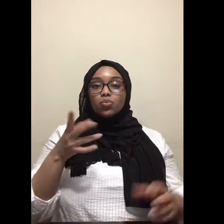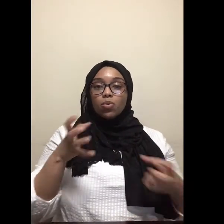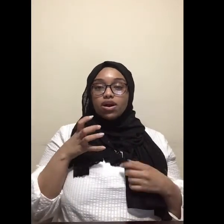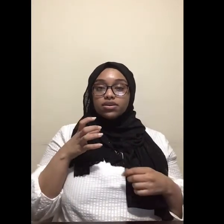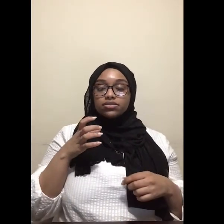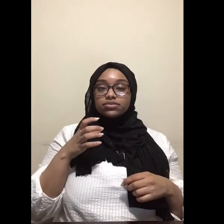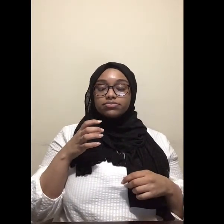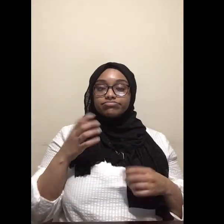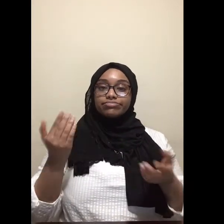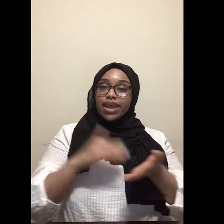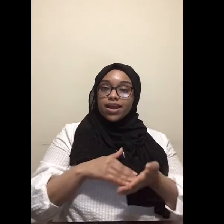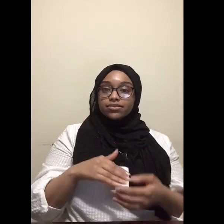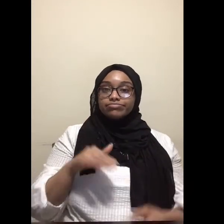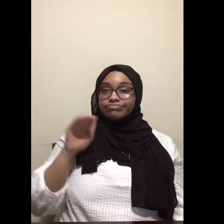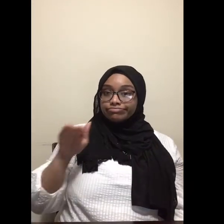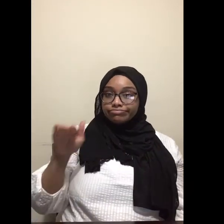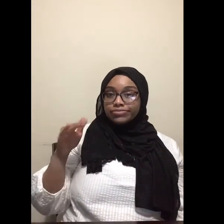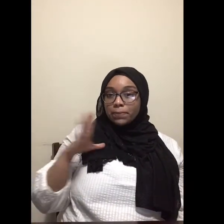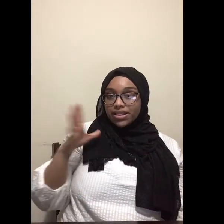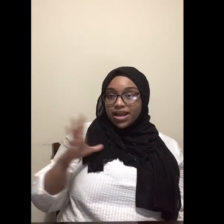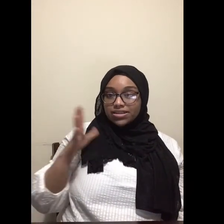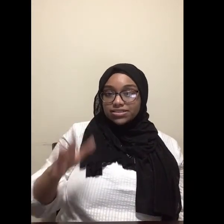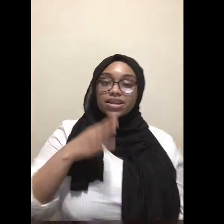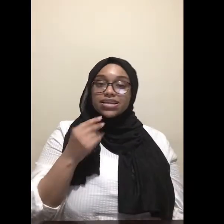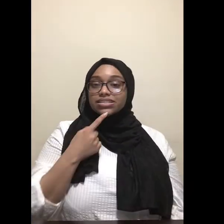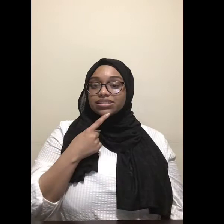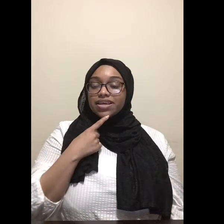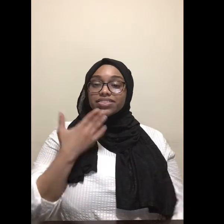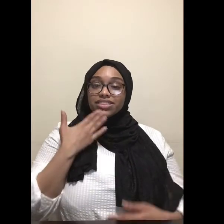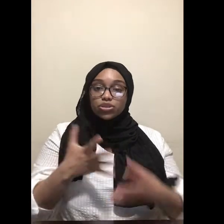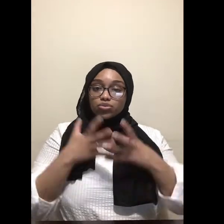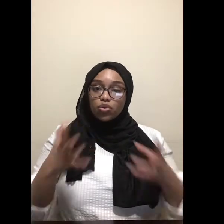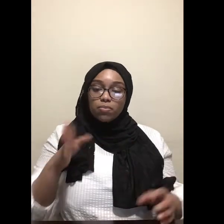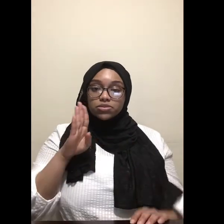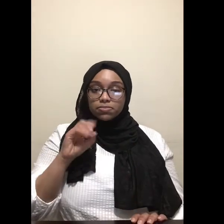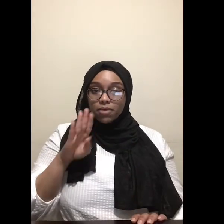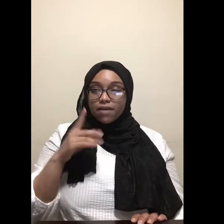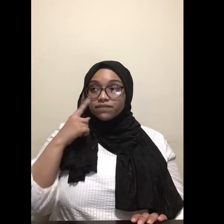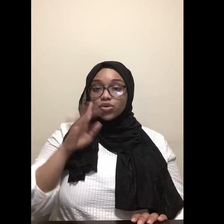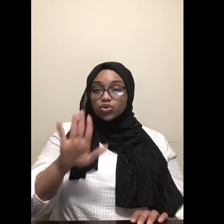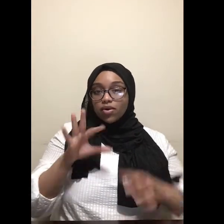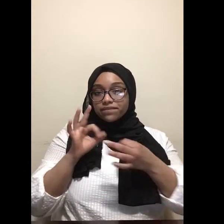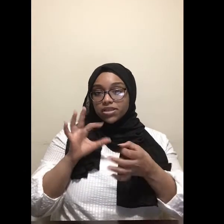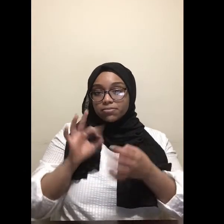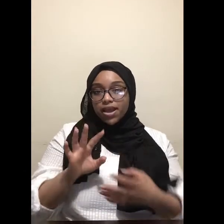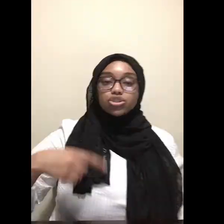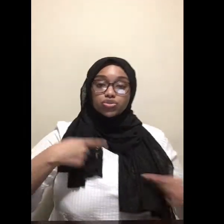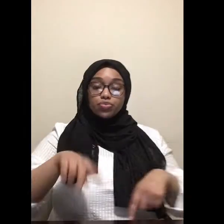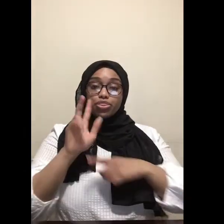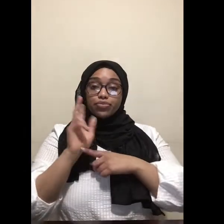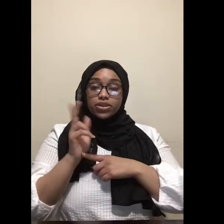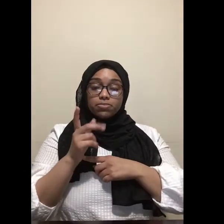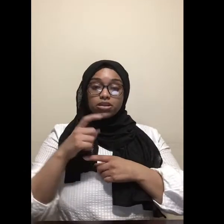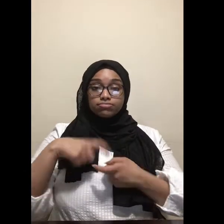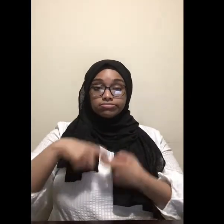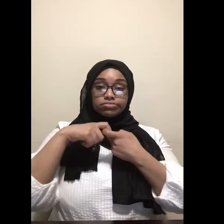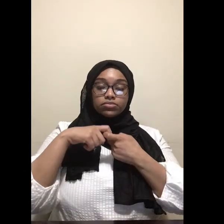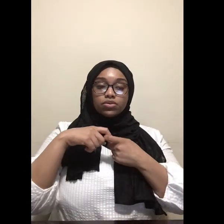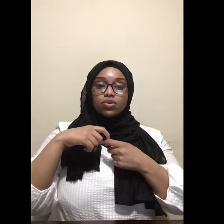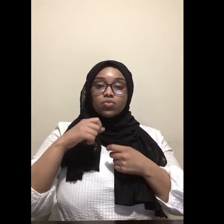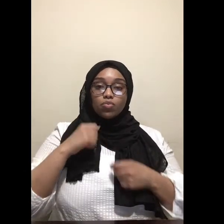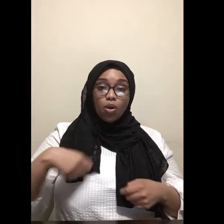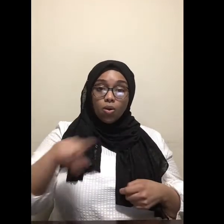time for comments later, please feel free to offer those. And so it's